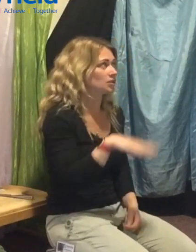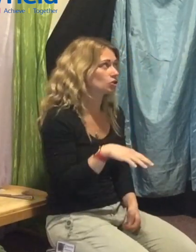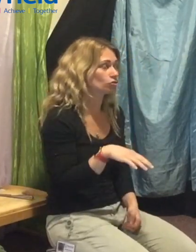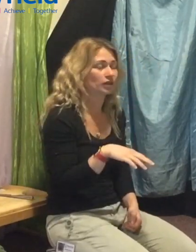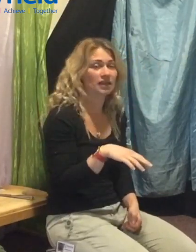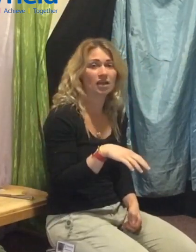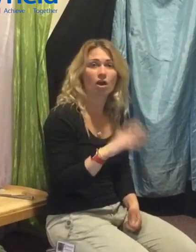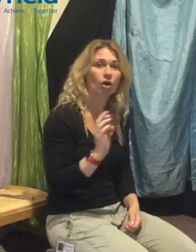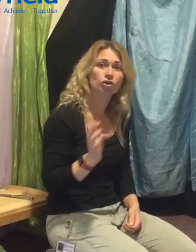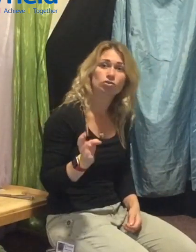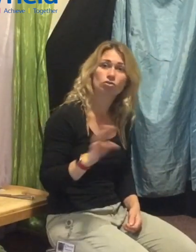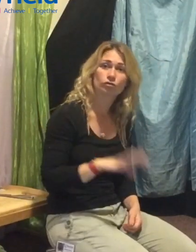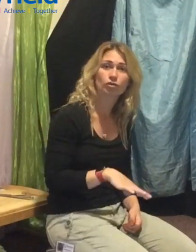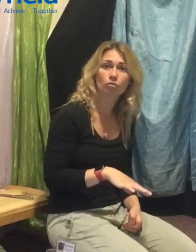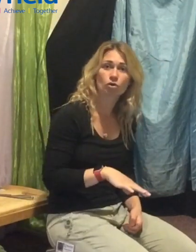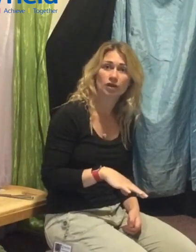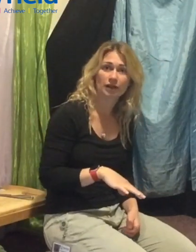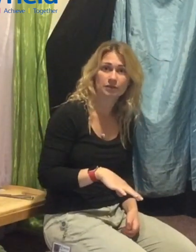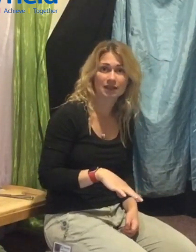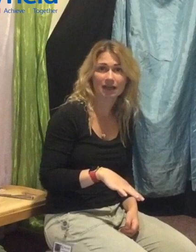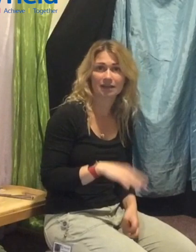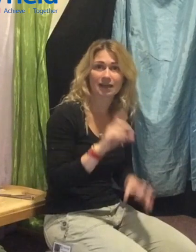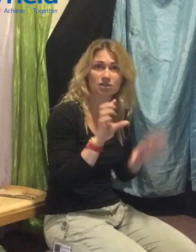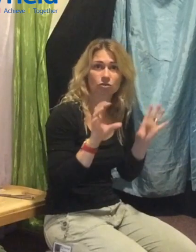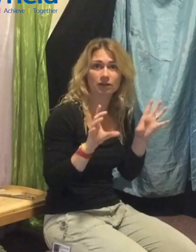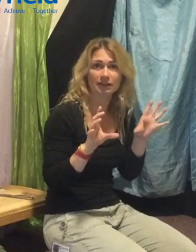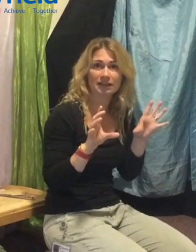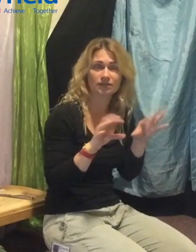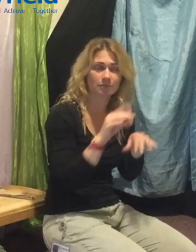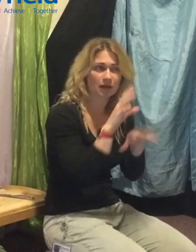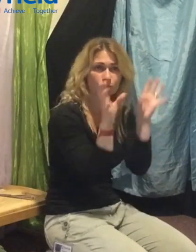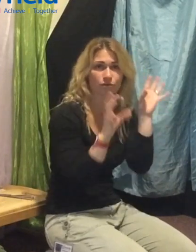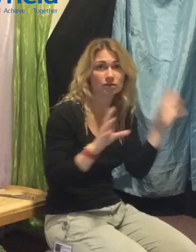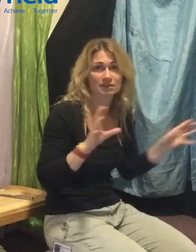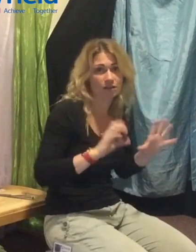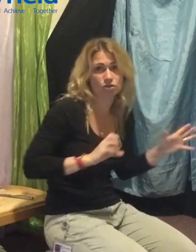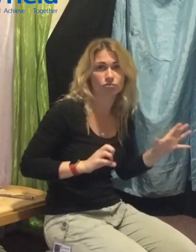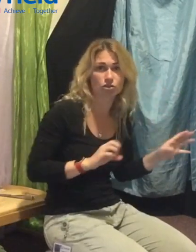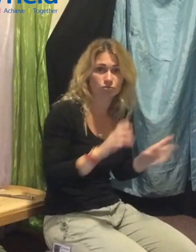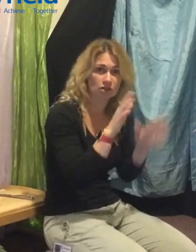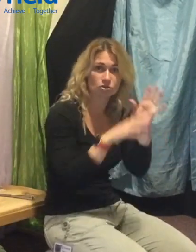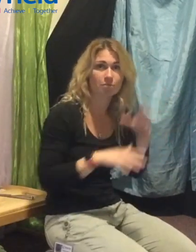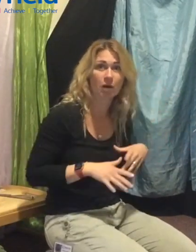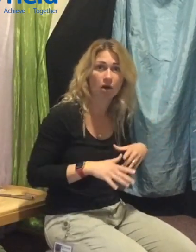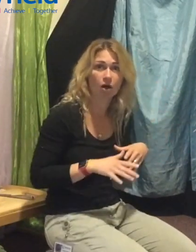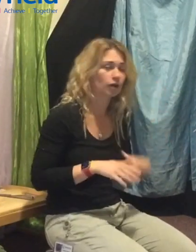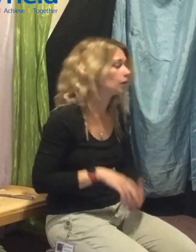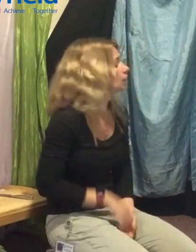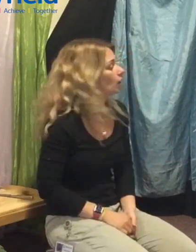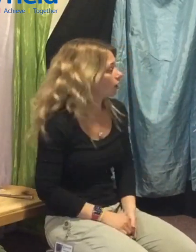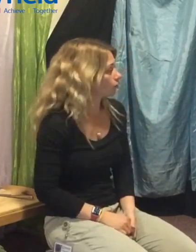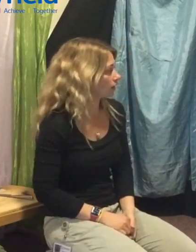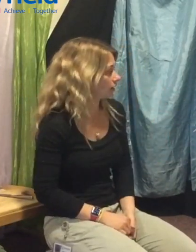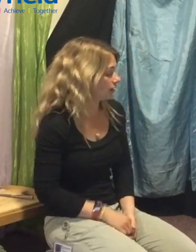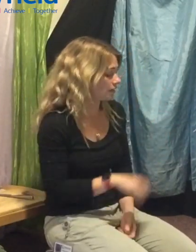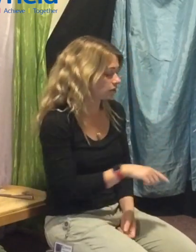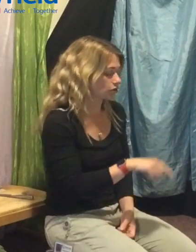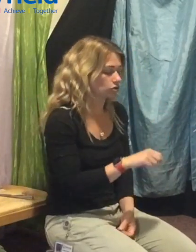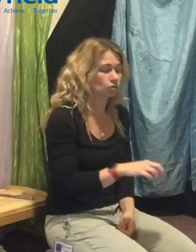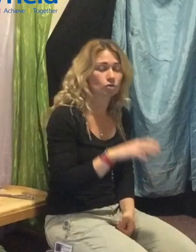a tree, or you could go for a walk outside and get some leaves and make a real sensory tree and some bark, okay, and then you could do some